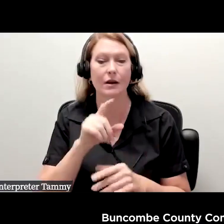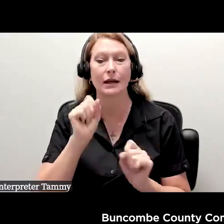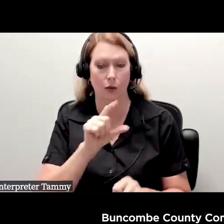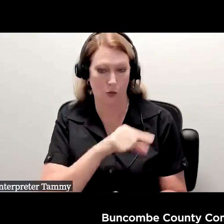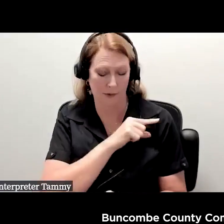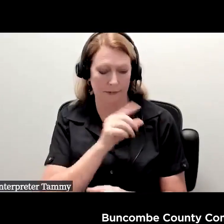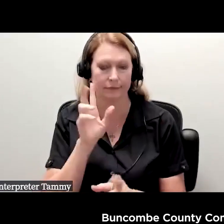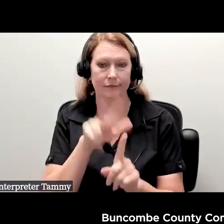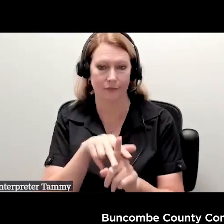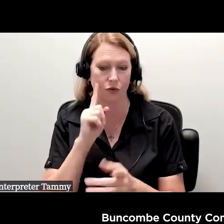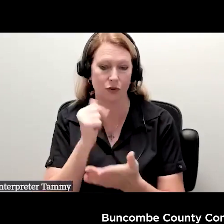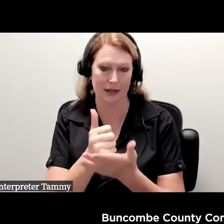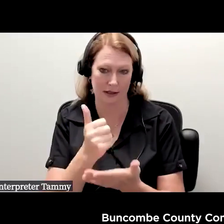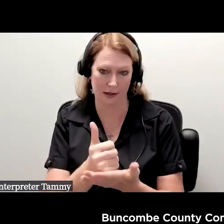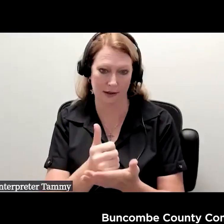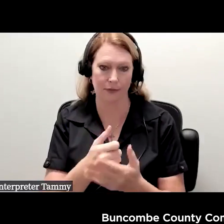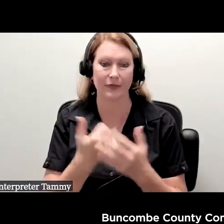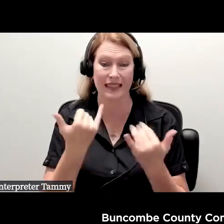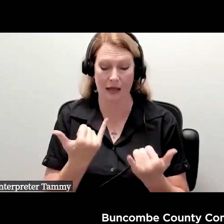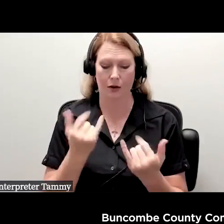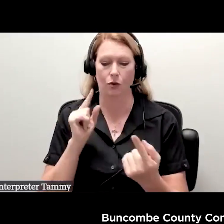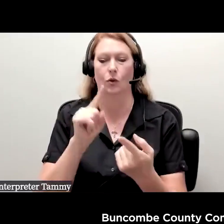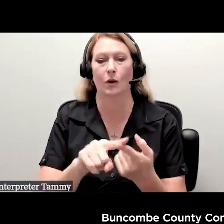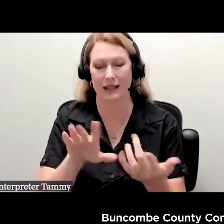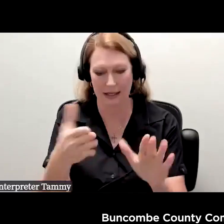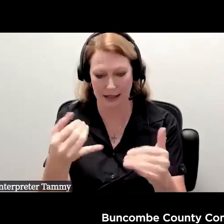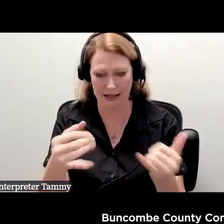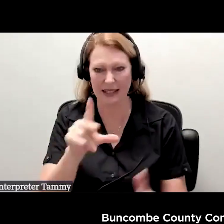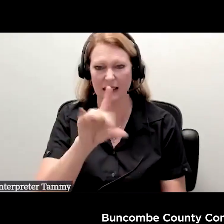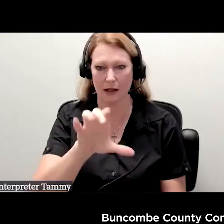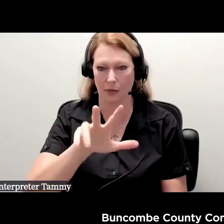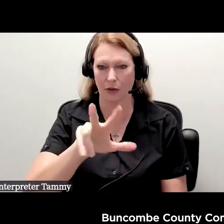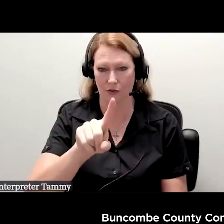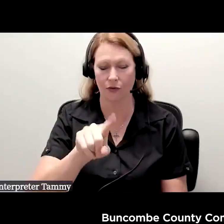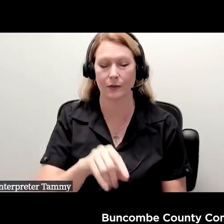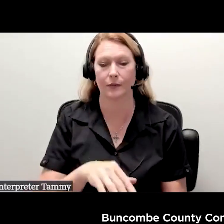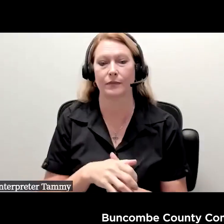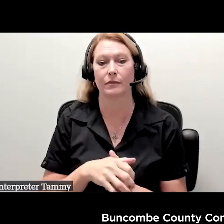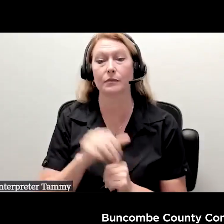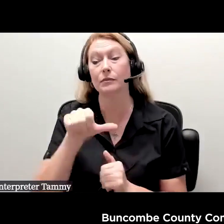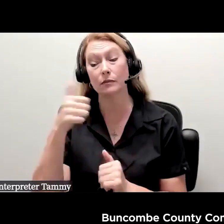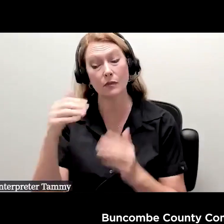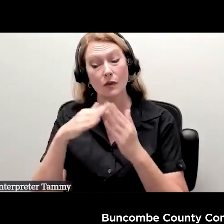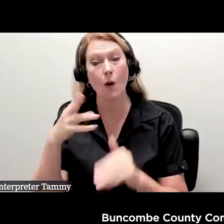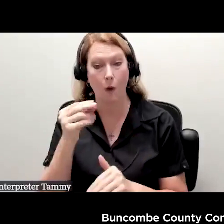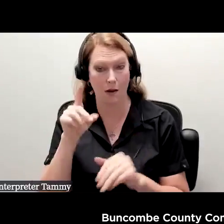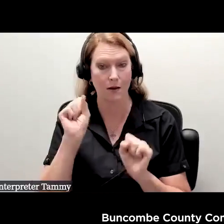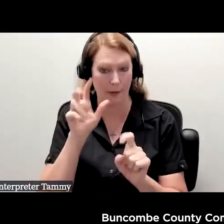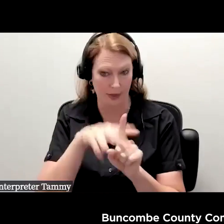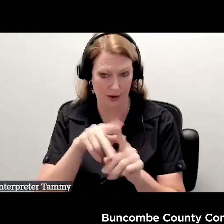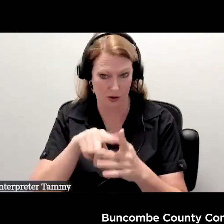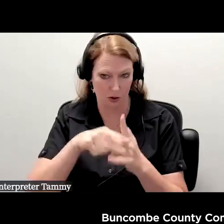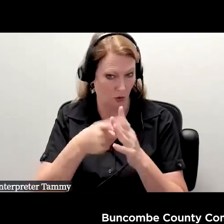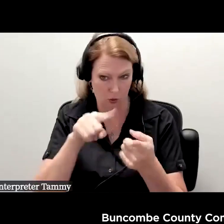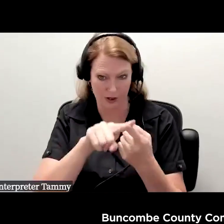sign up for assistance now until December 31st. And all other households may apply for this program starting